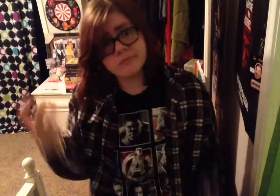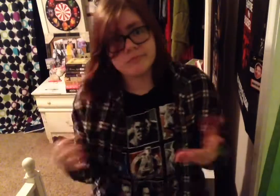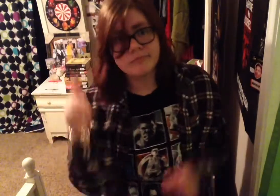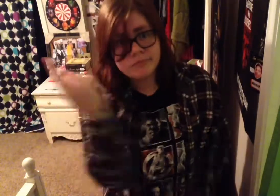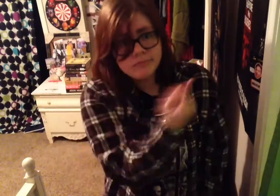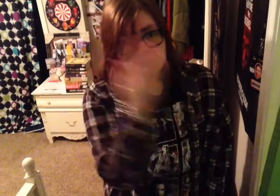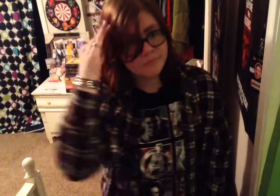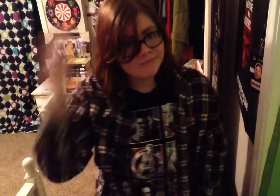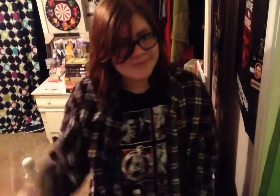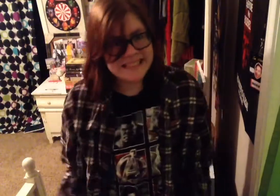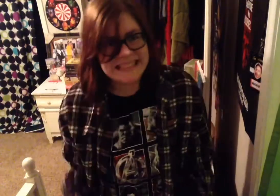we know.